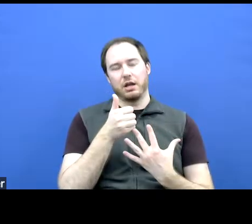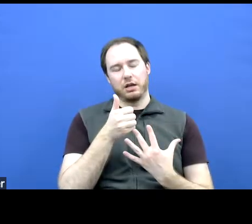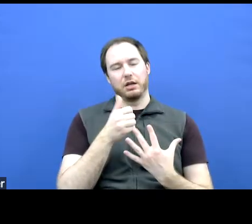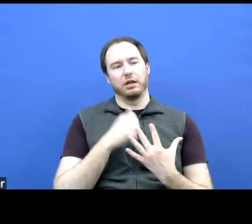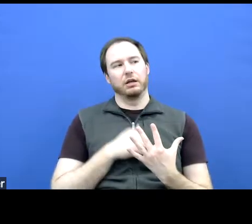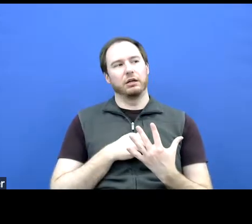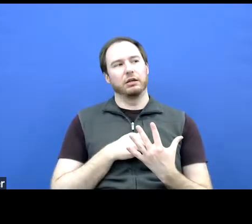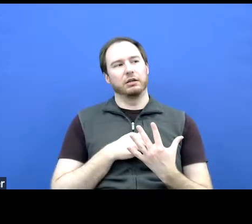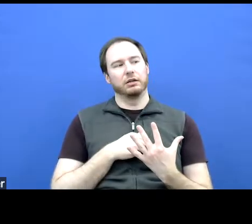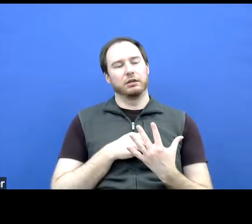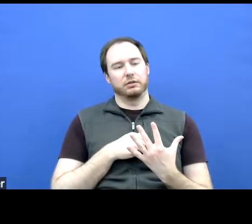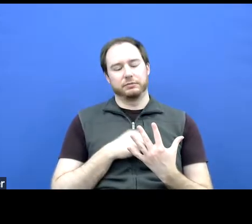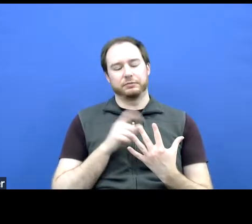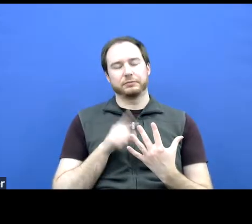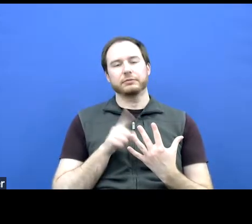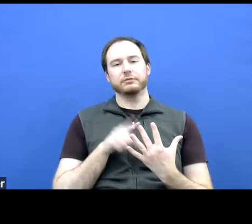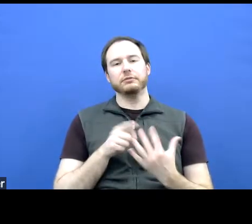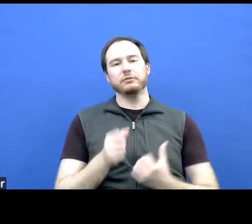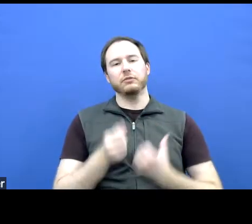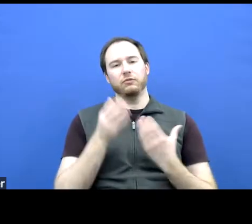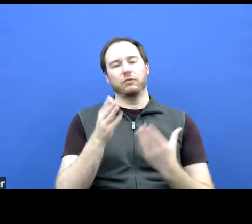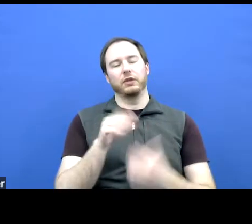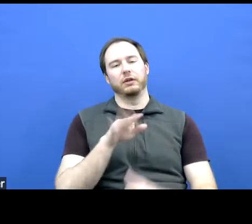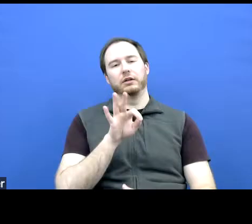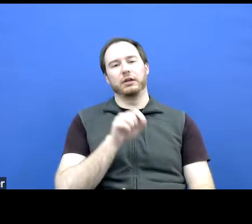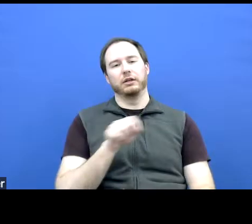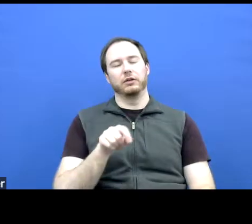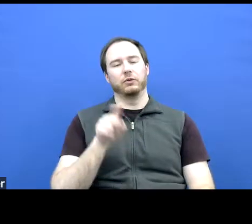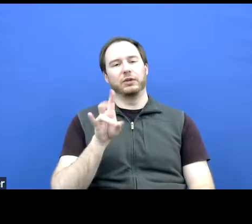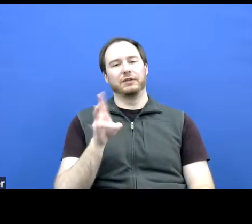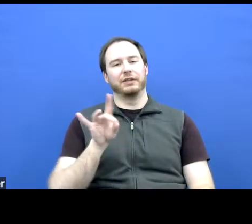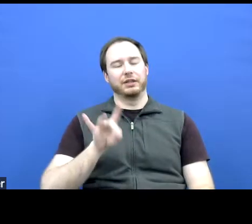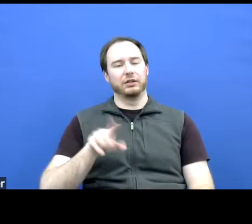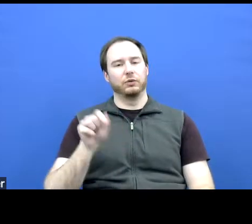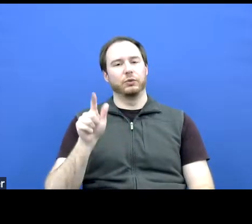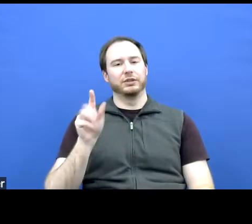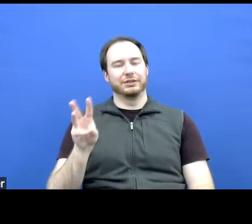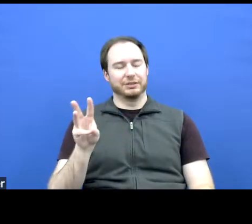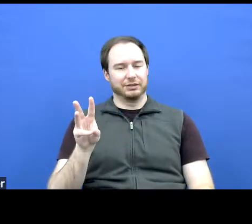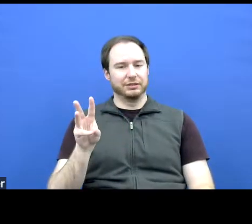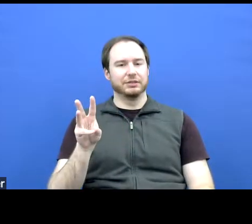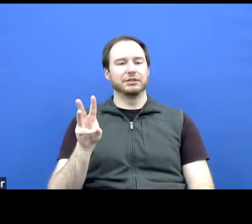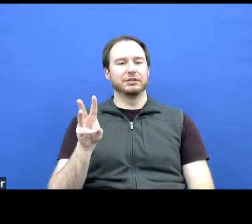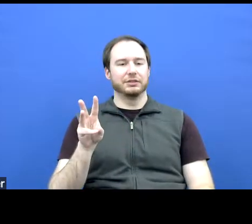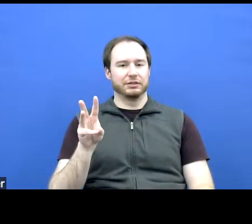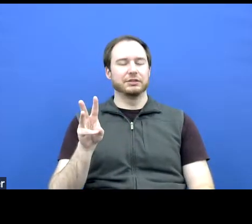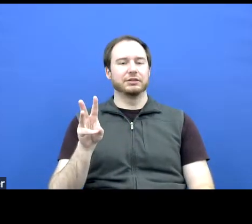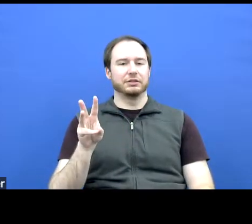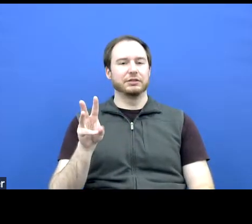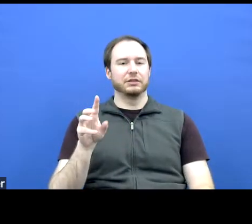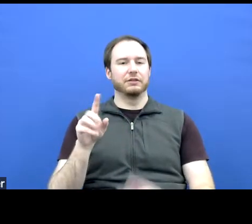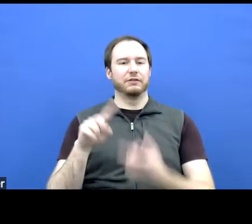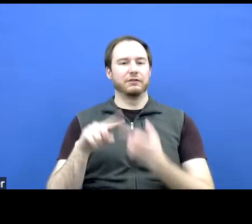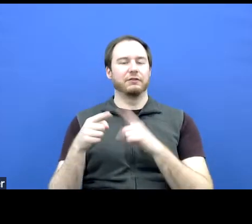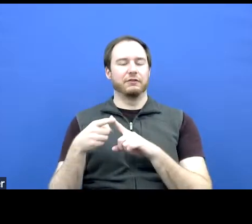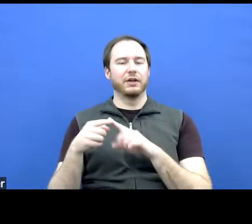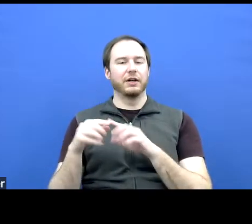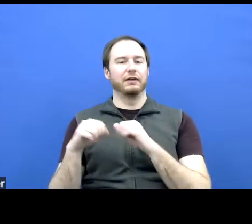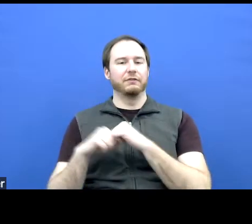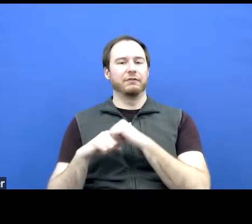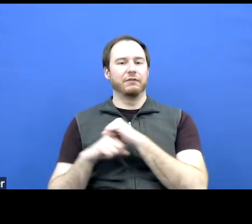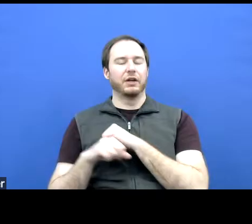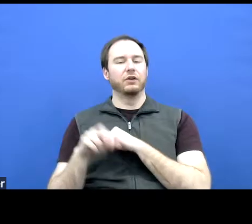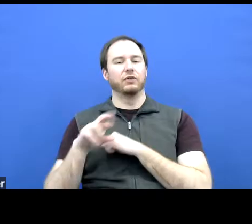Aye. Fellow board members, I have resolution 9-178, 2026. Whereas the Friends and Foundation